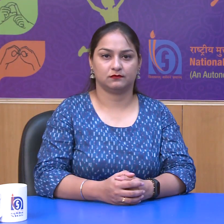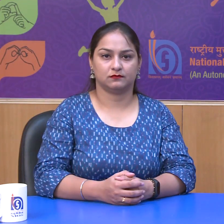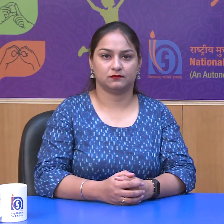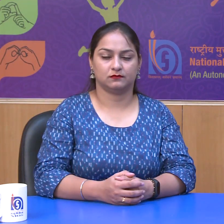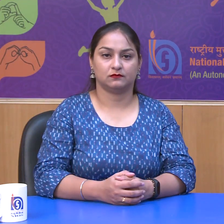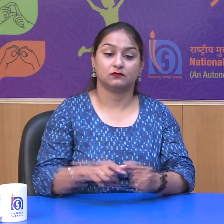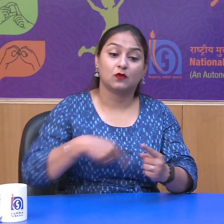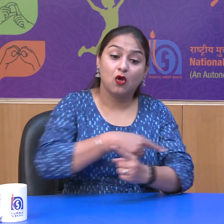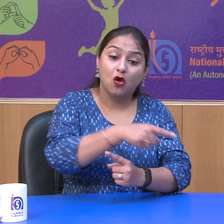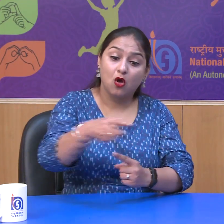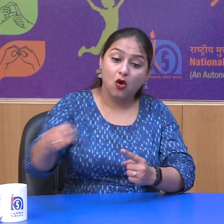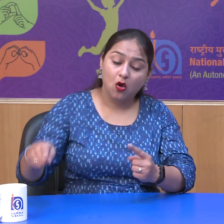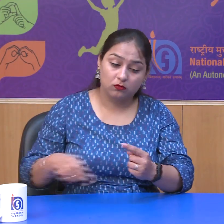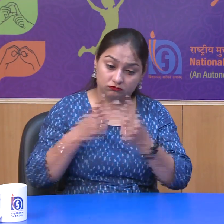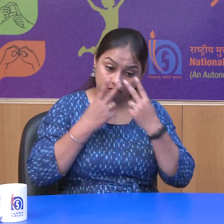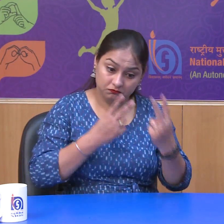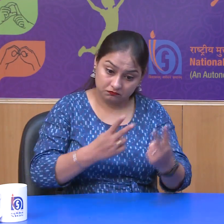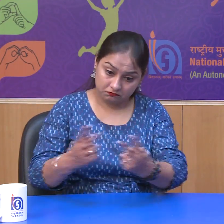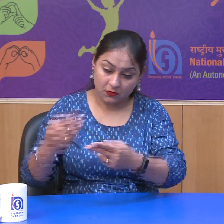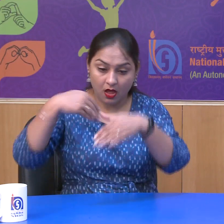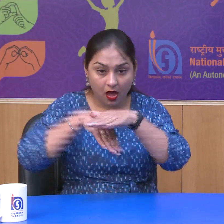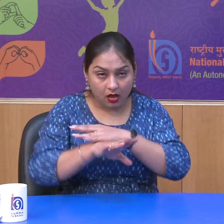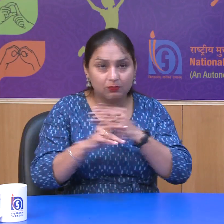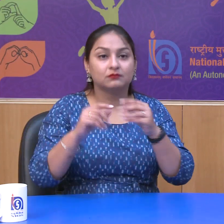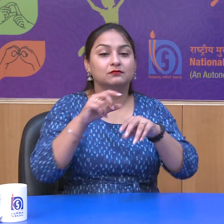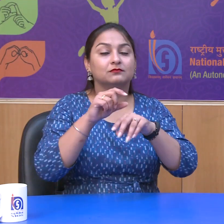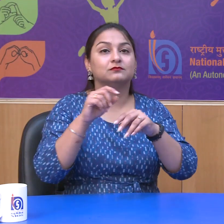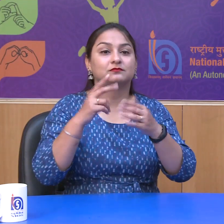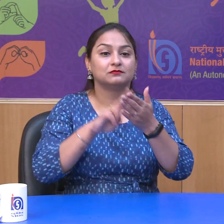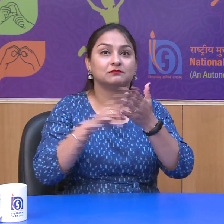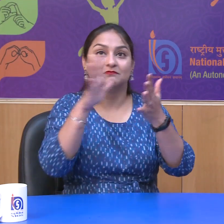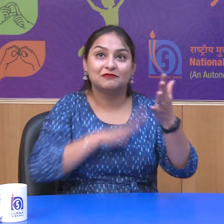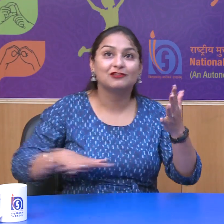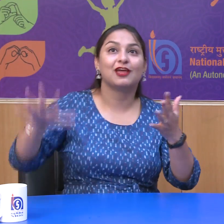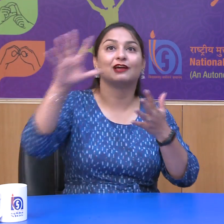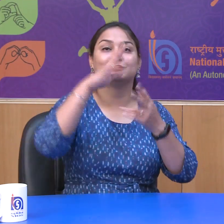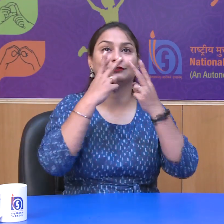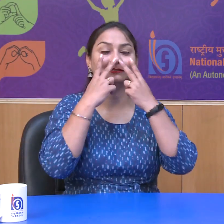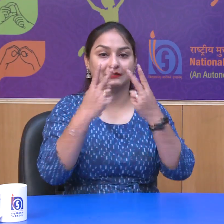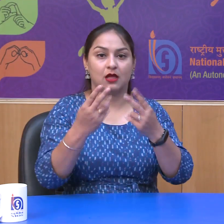All classifications are based on nature and purpose of farming.